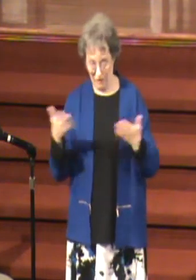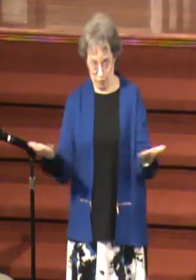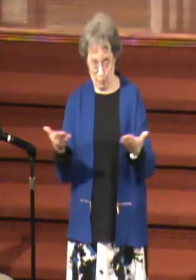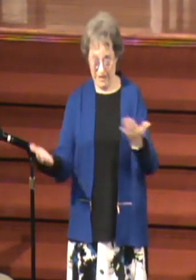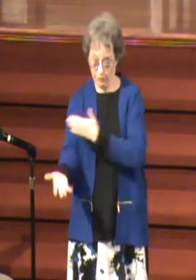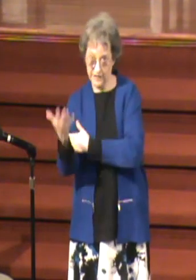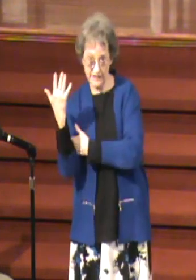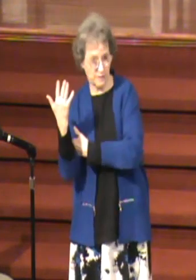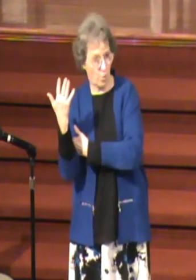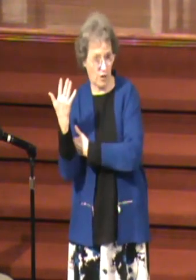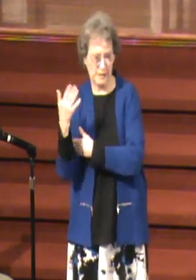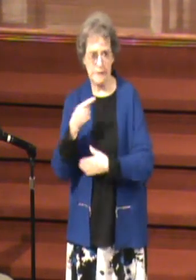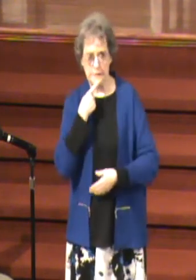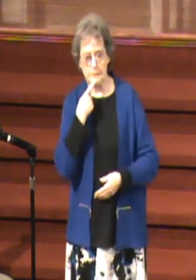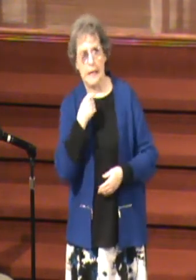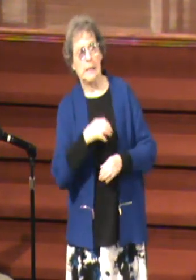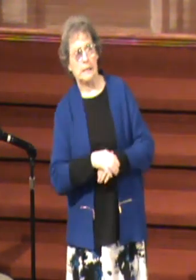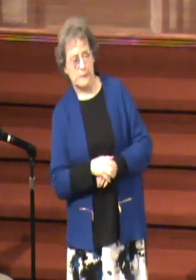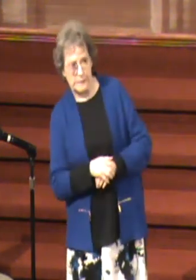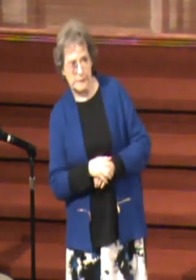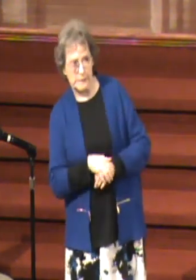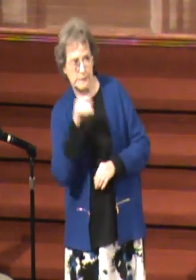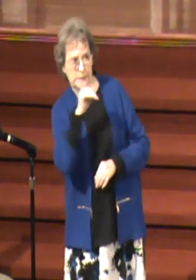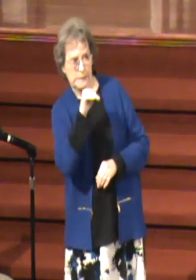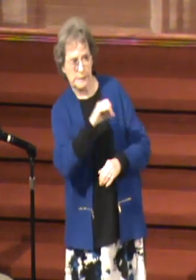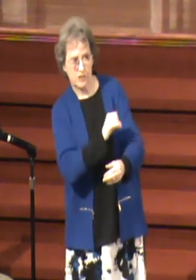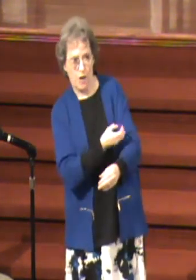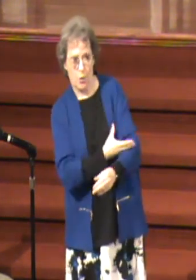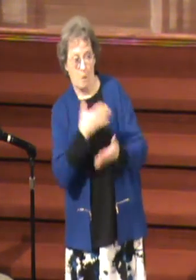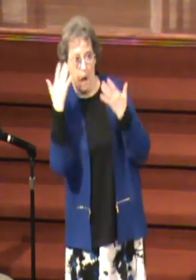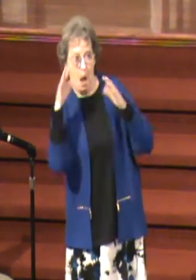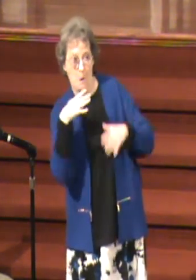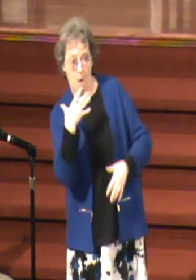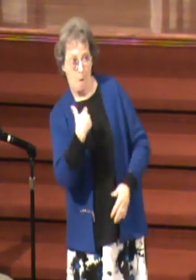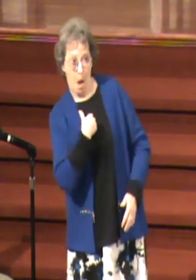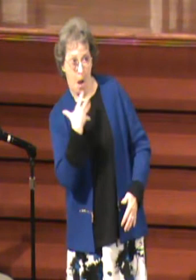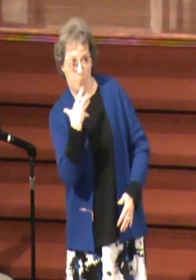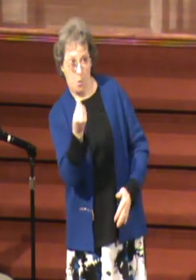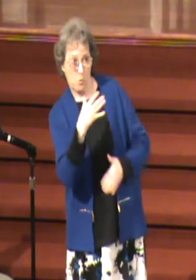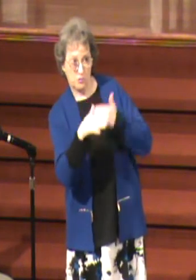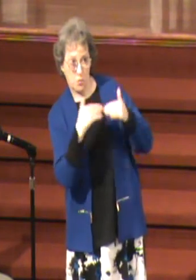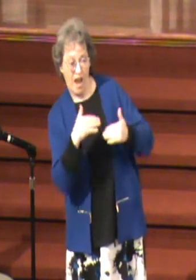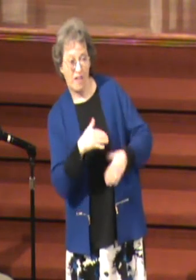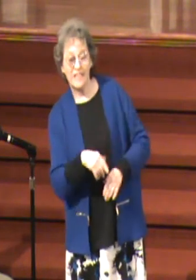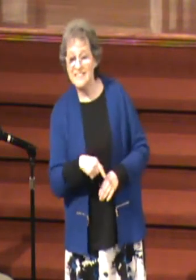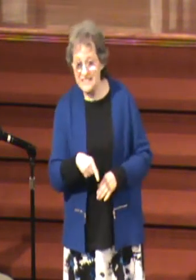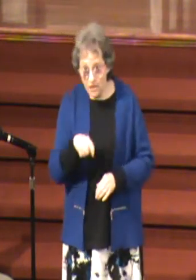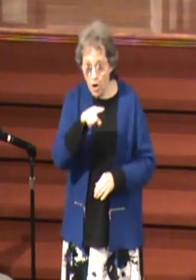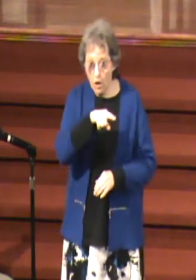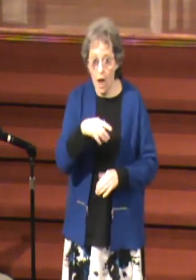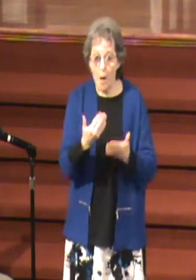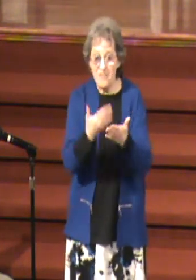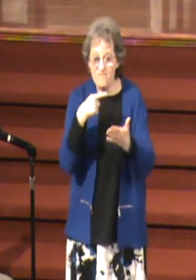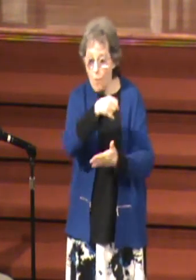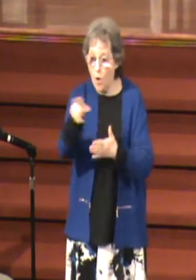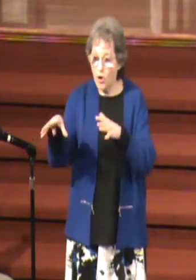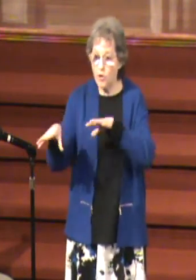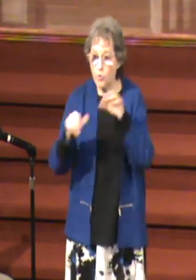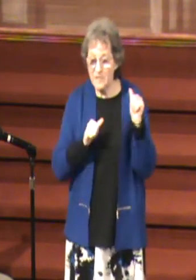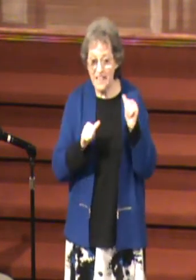and you say, Brother Cooper, I don't know that I'm going to heaven, that you can, before you leave, you can know for